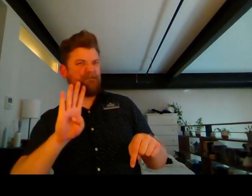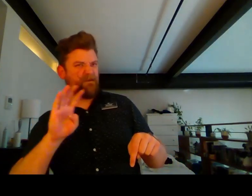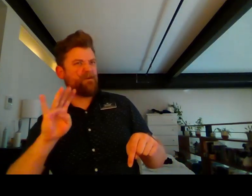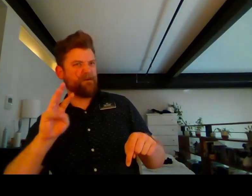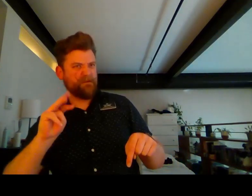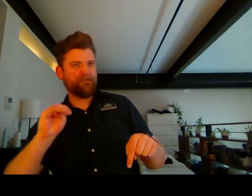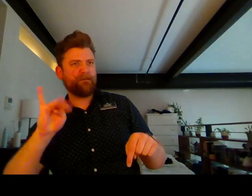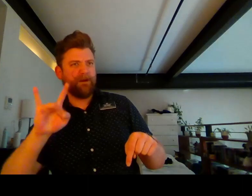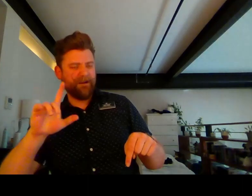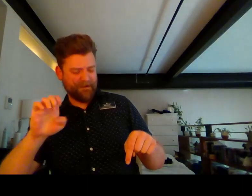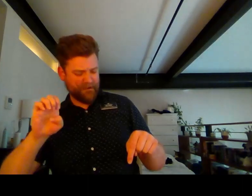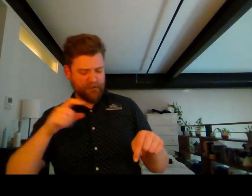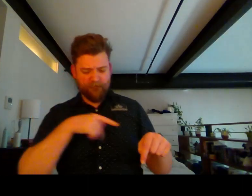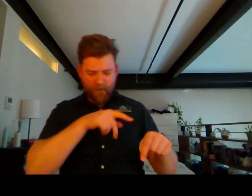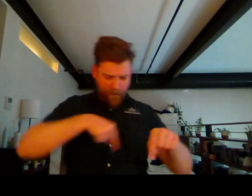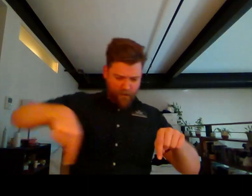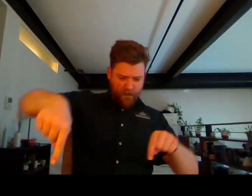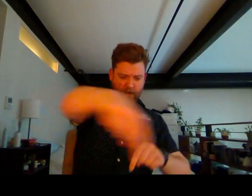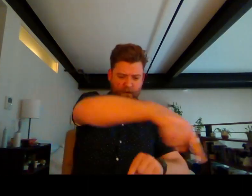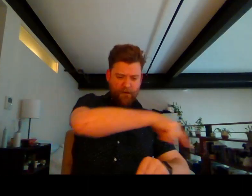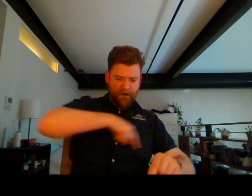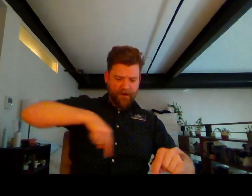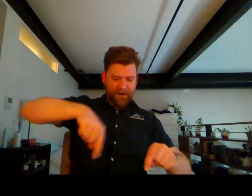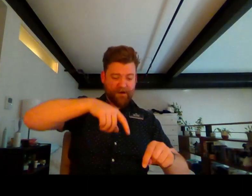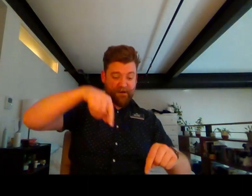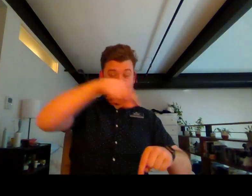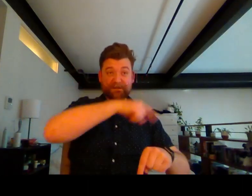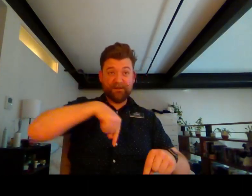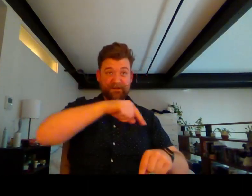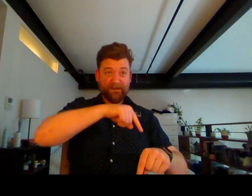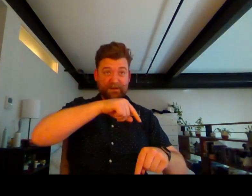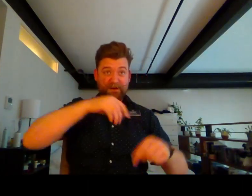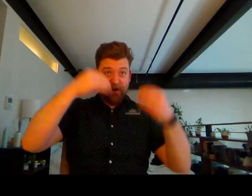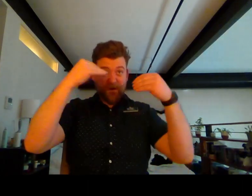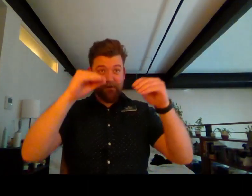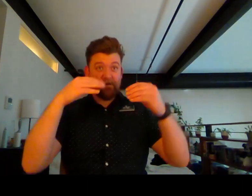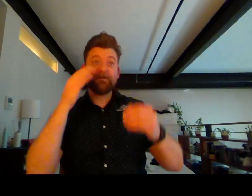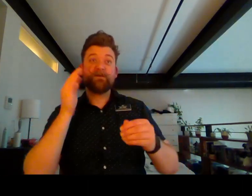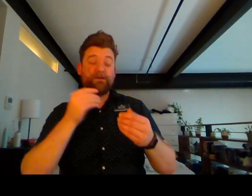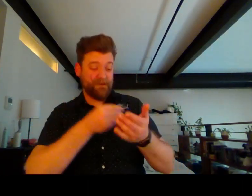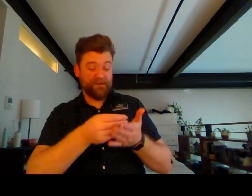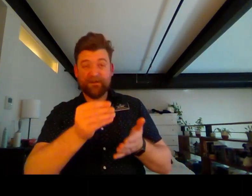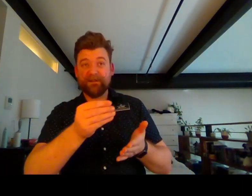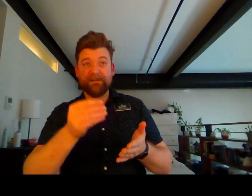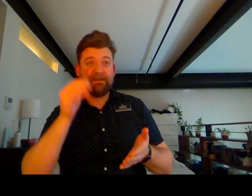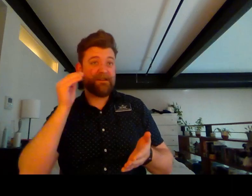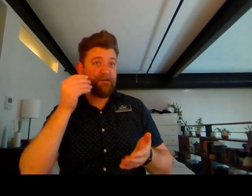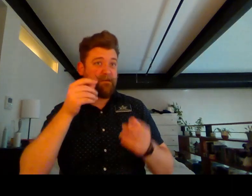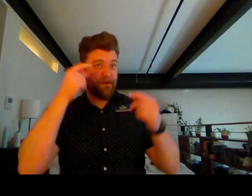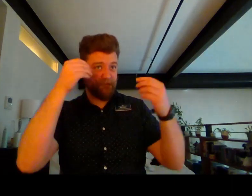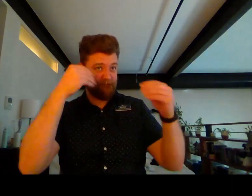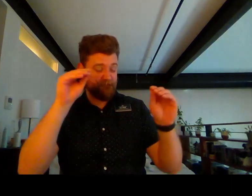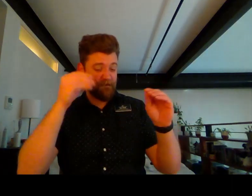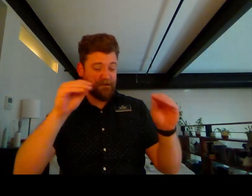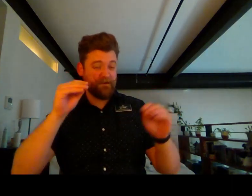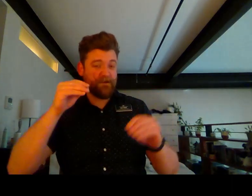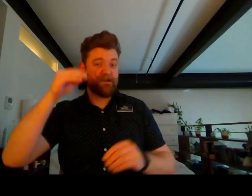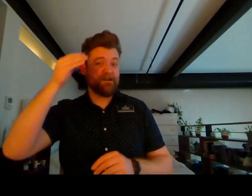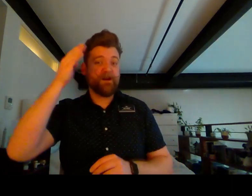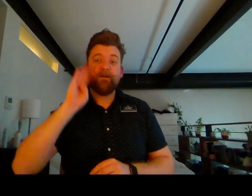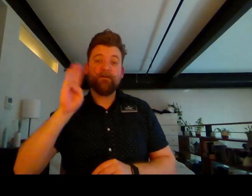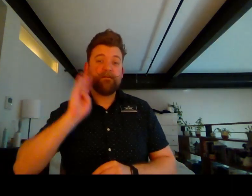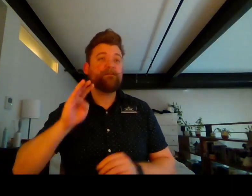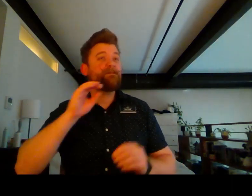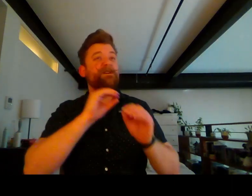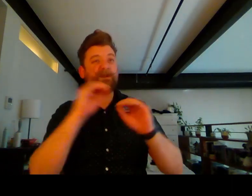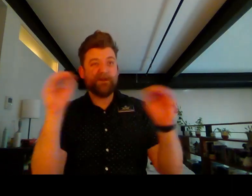King, you of all people know the importance of an educated mind. Before the March on Washington or the